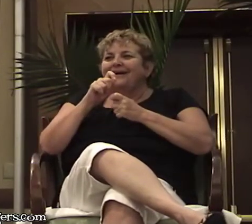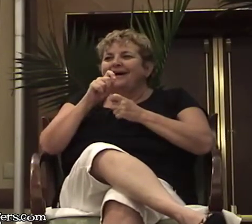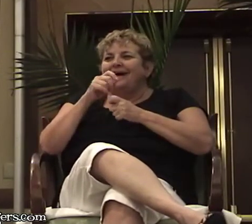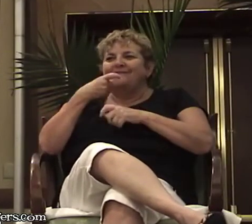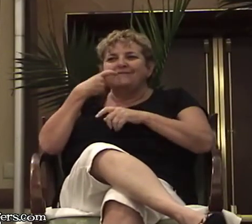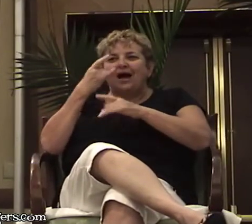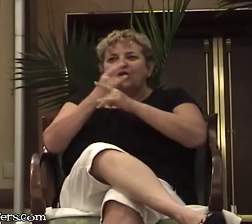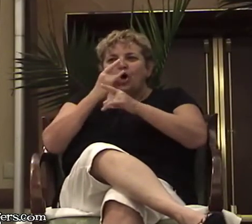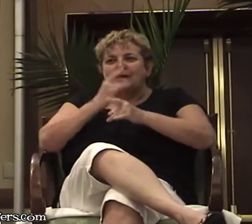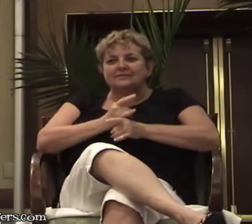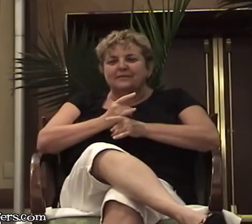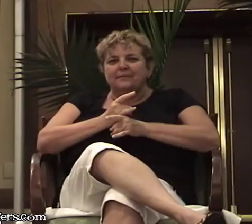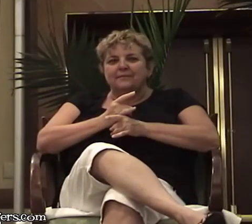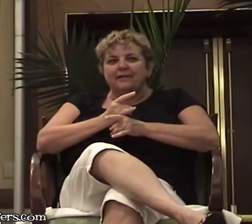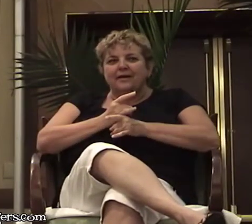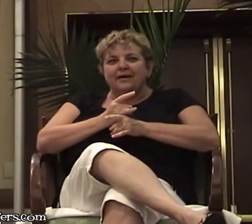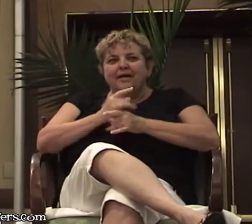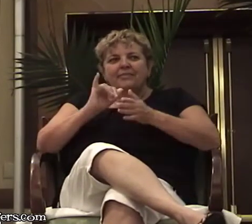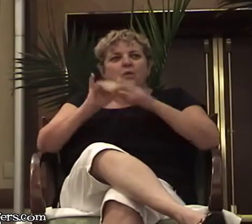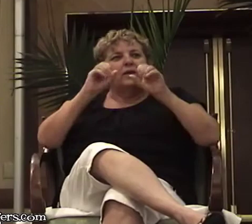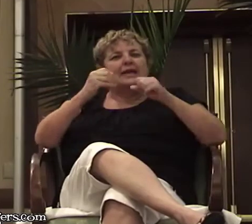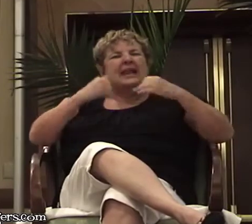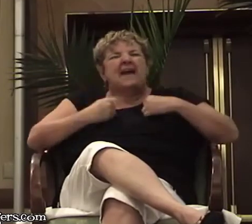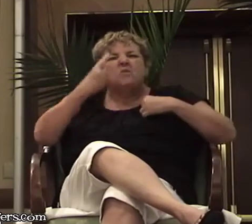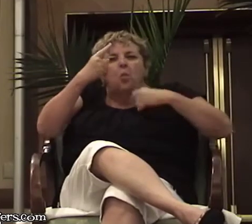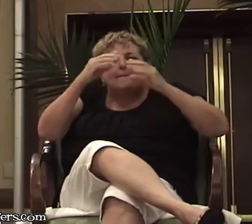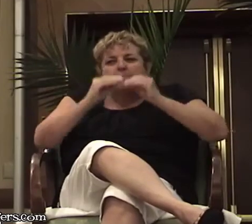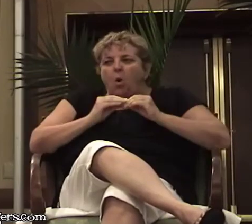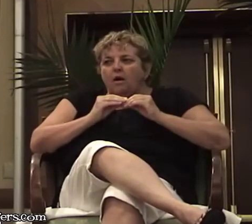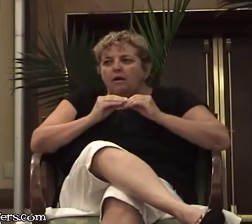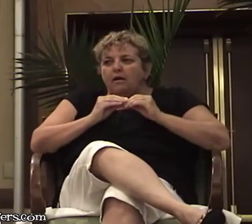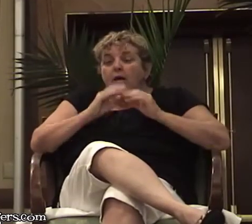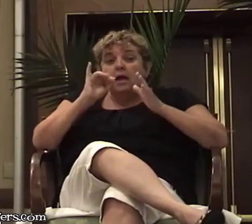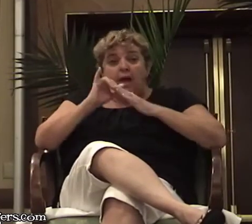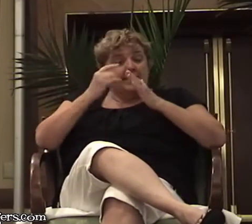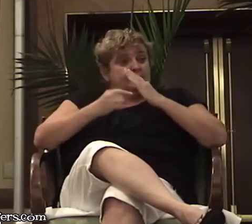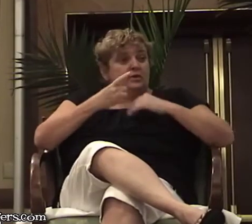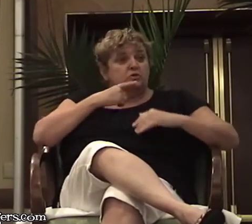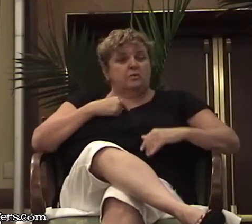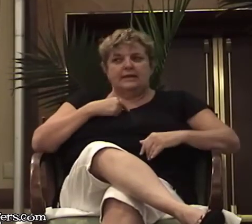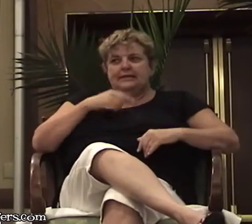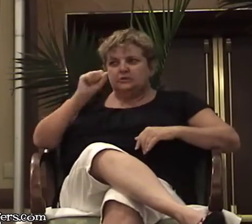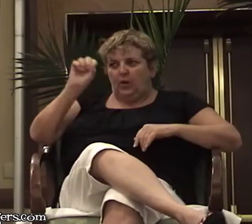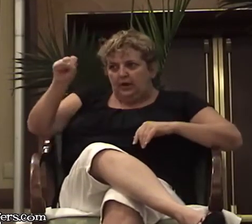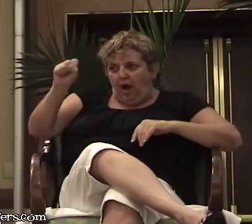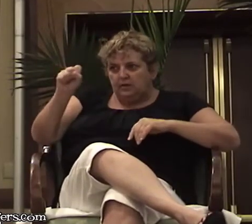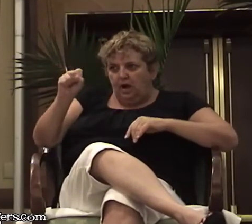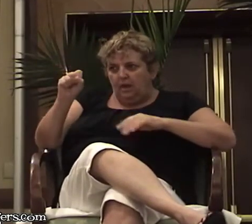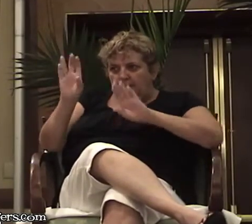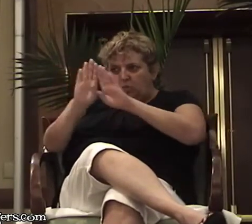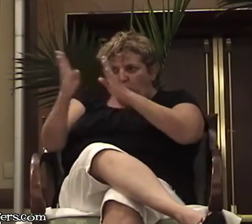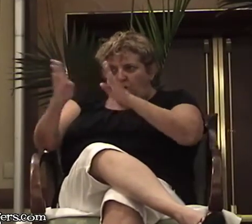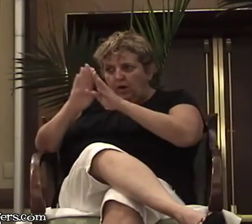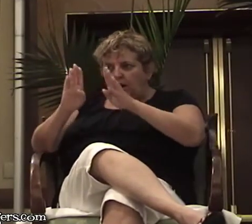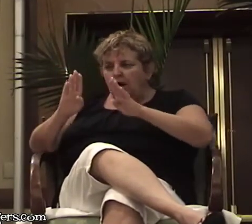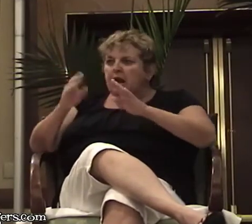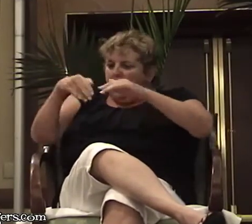more. And that's what it told me. And I knocked on that door and I went back in that bar and I ordered a drink. I threw that drink